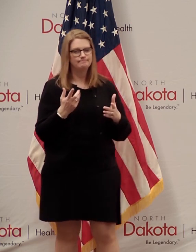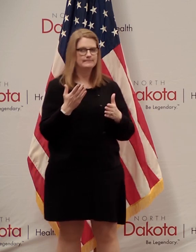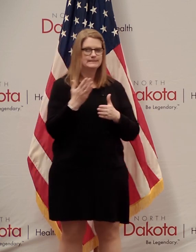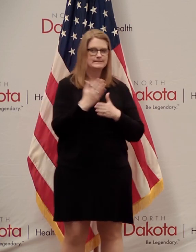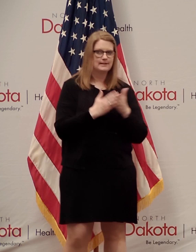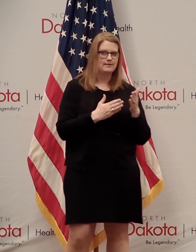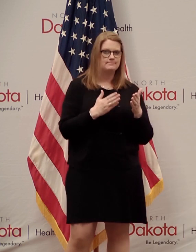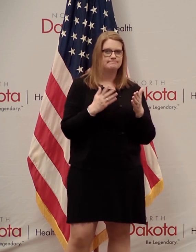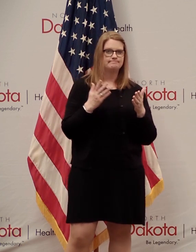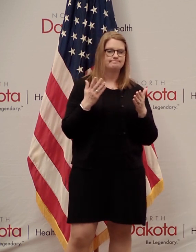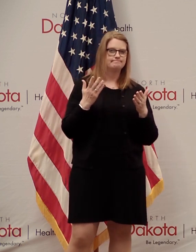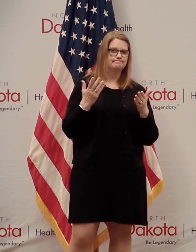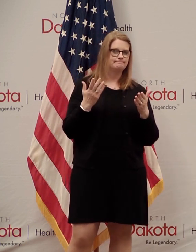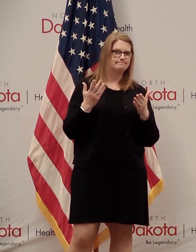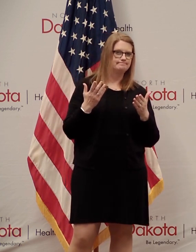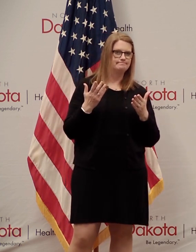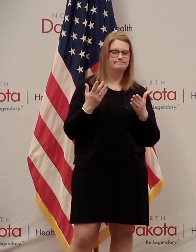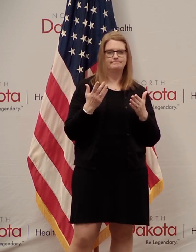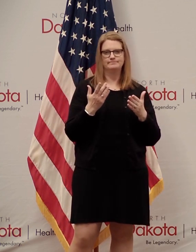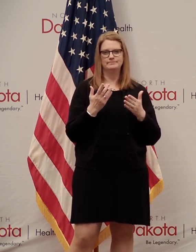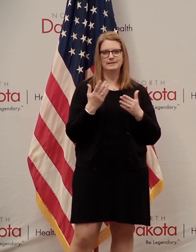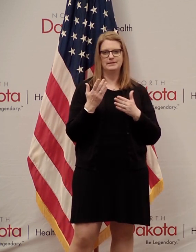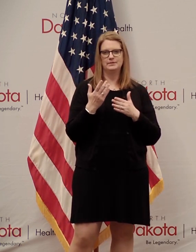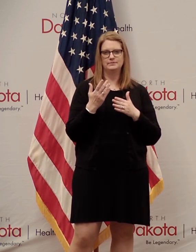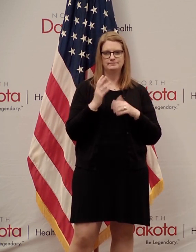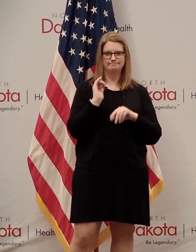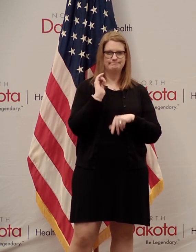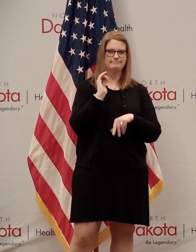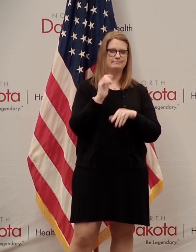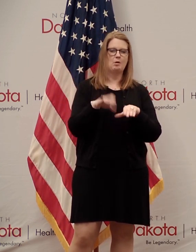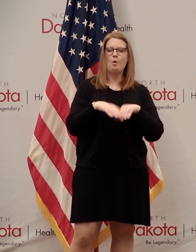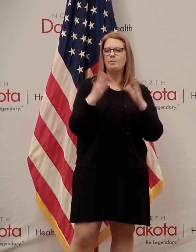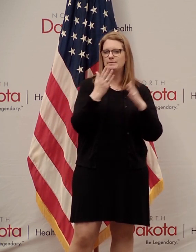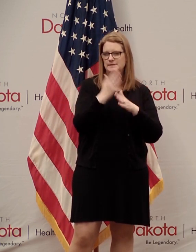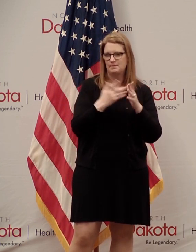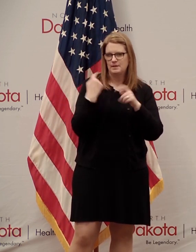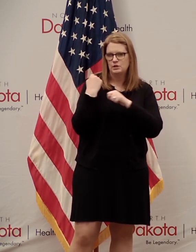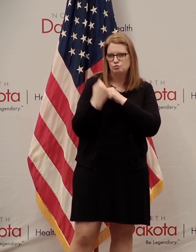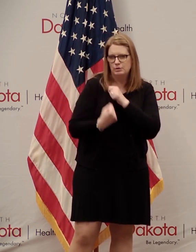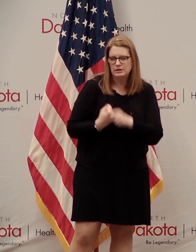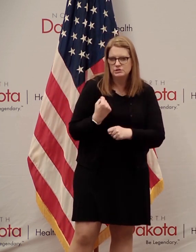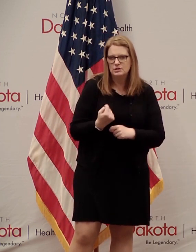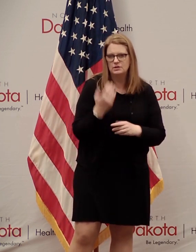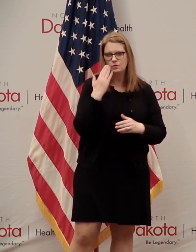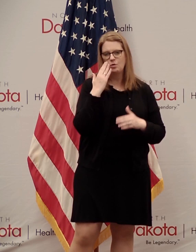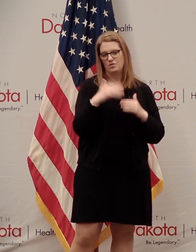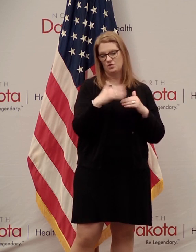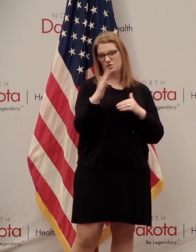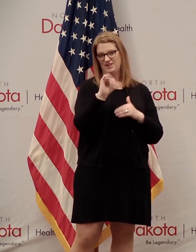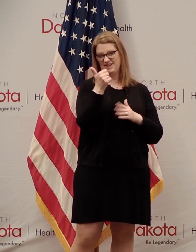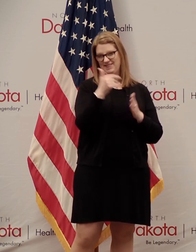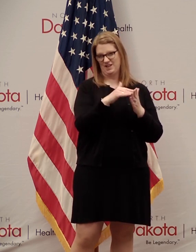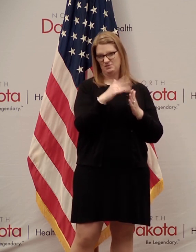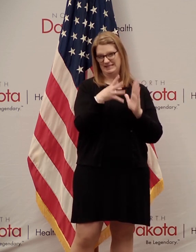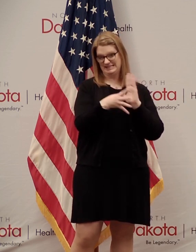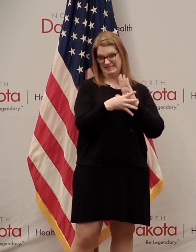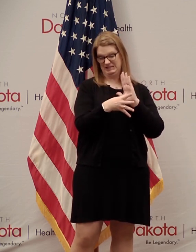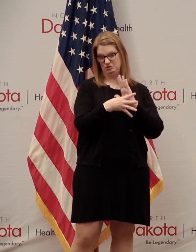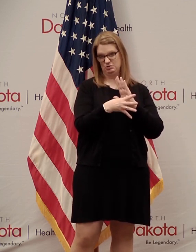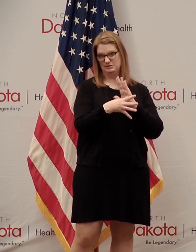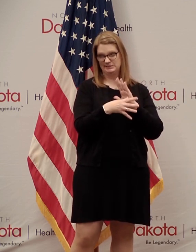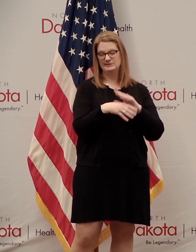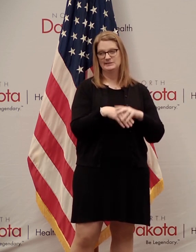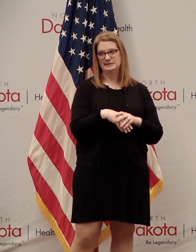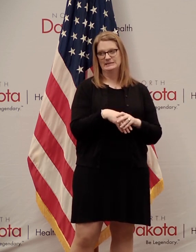way, bring back some of those traditions, particularly when we think about those over 10,000 seniors in North Dakota. I think that